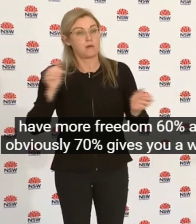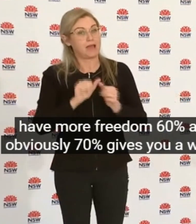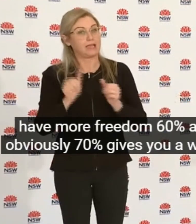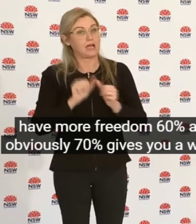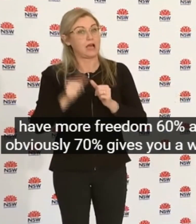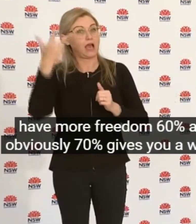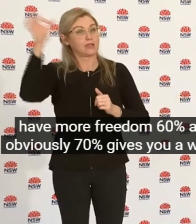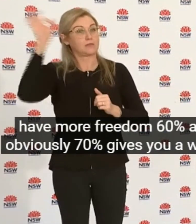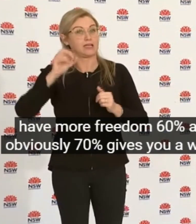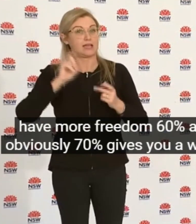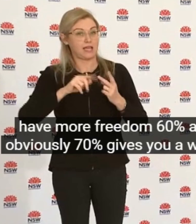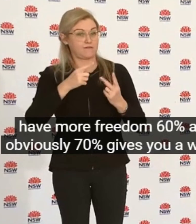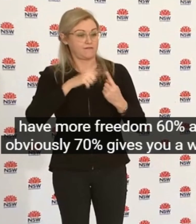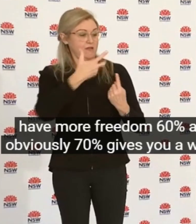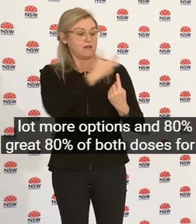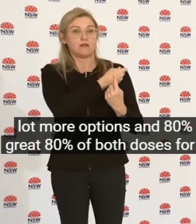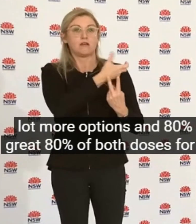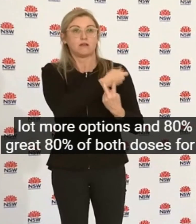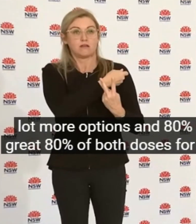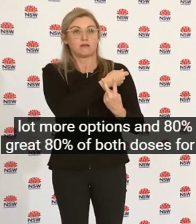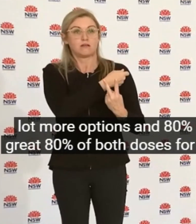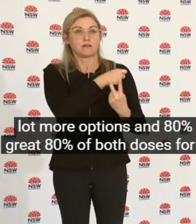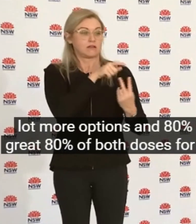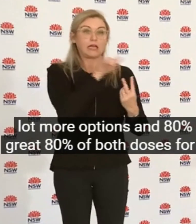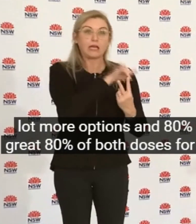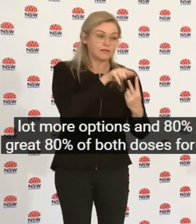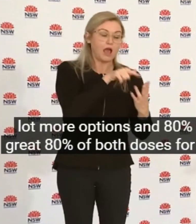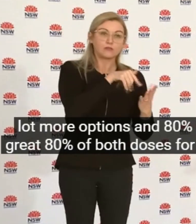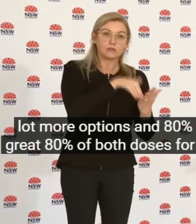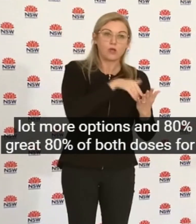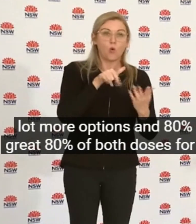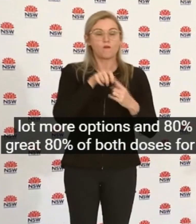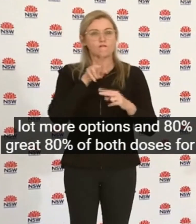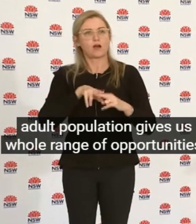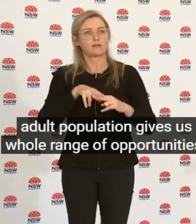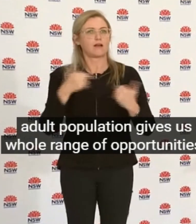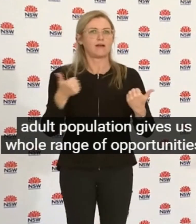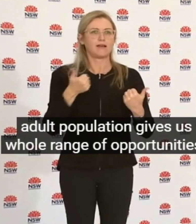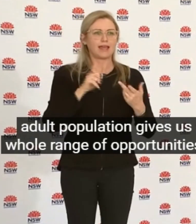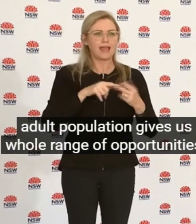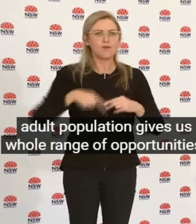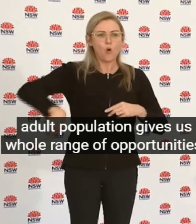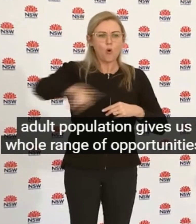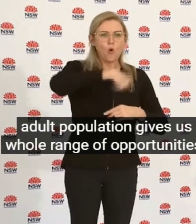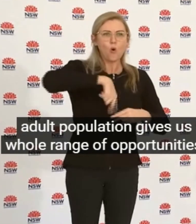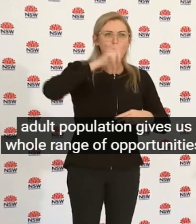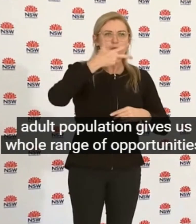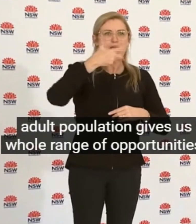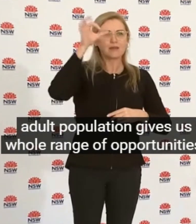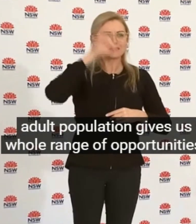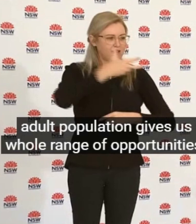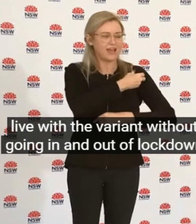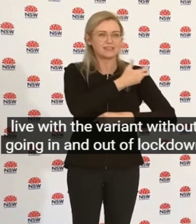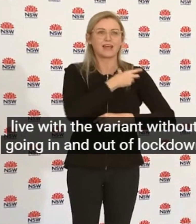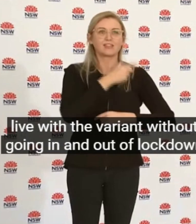80% of both doses for the adult population gives us a whole range of opportunities to live with the variant without going in and out of lockdown. There is no